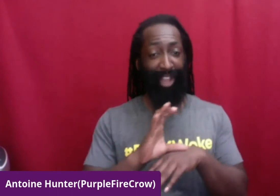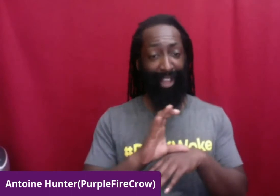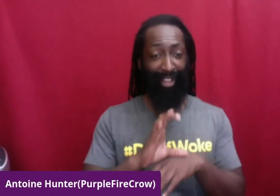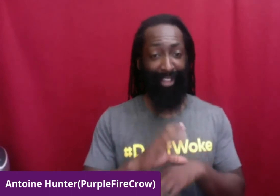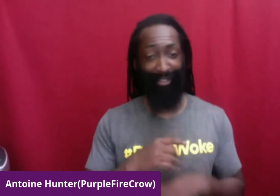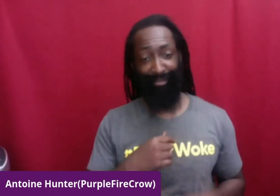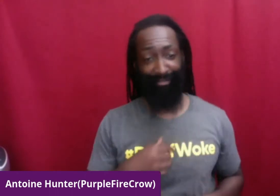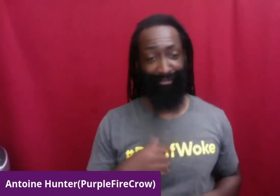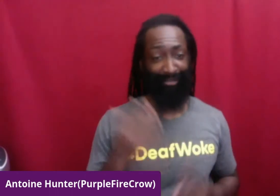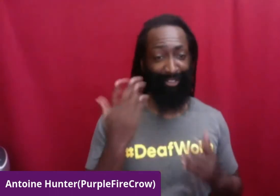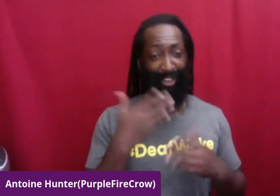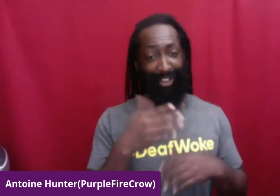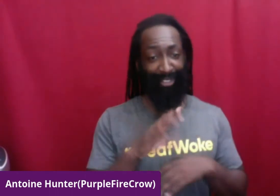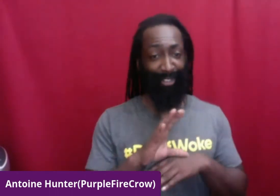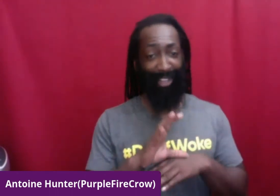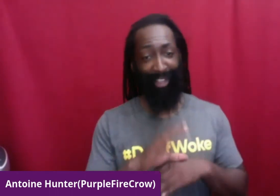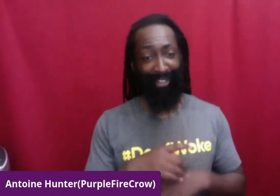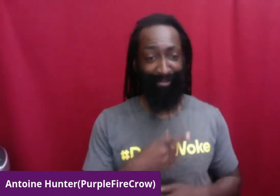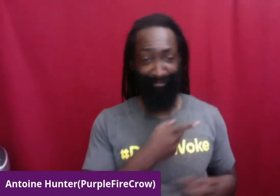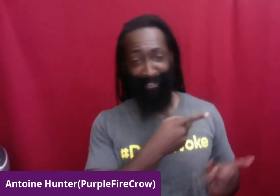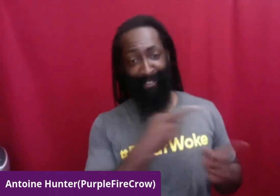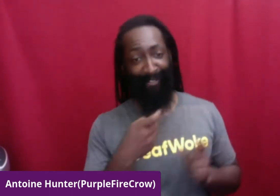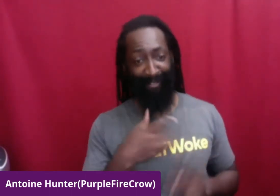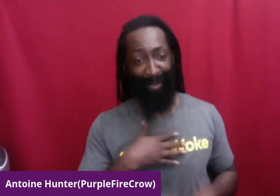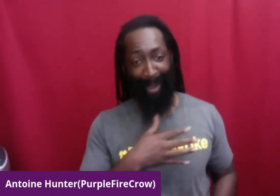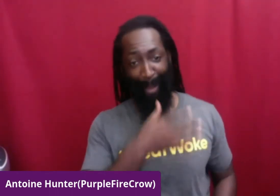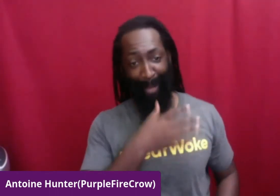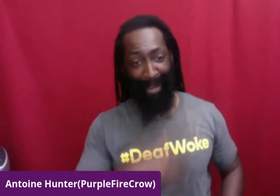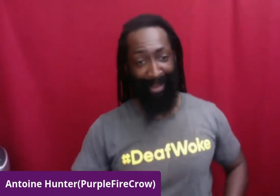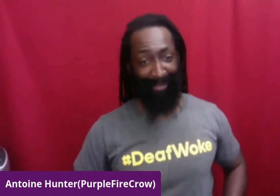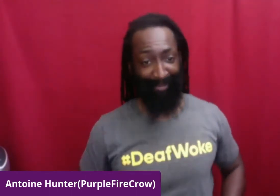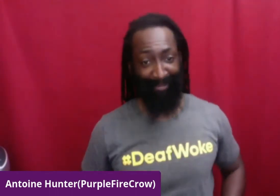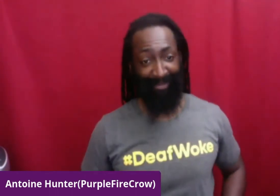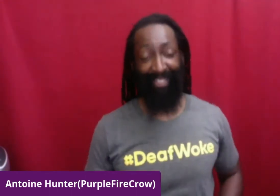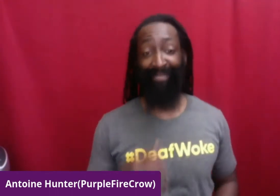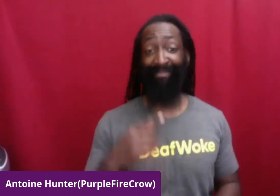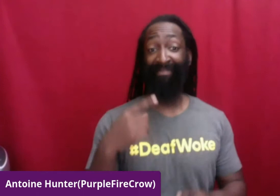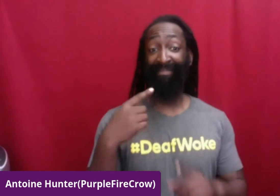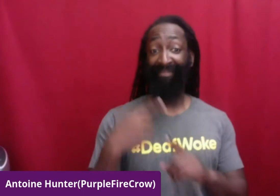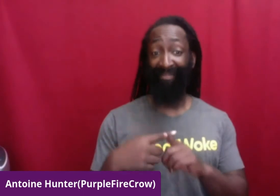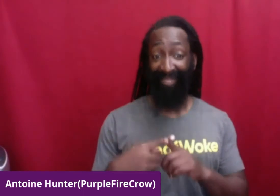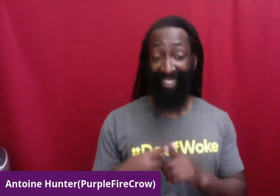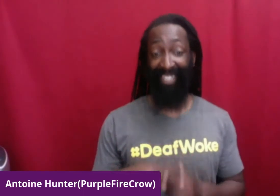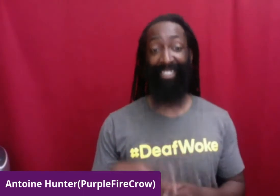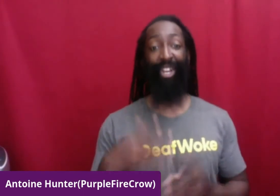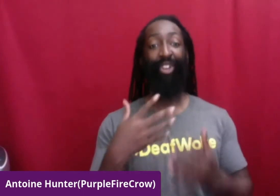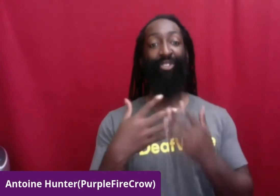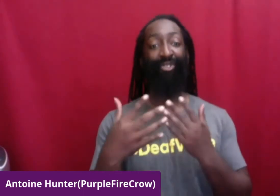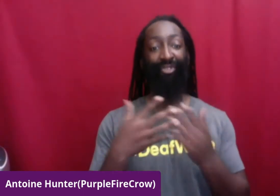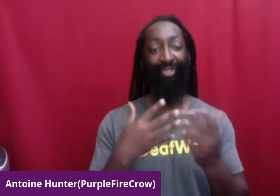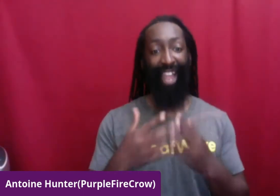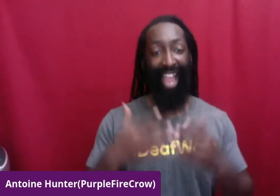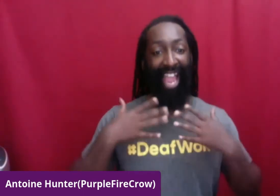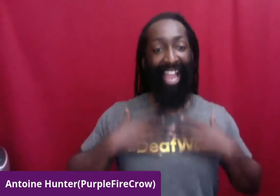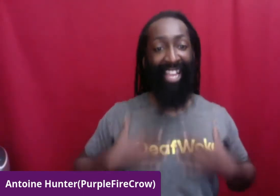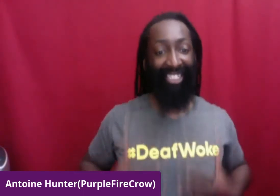And I have that beautiful milk chocolate skin, dark chocolate skin. Got it from my mama.